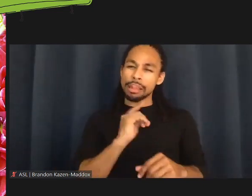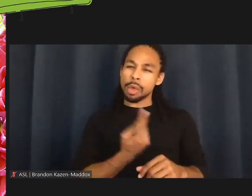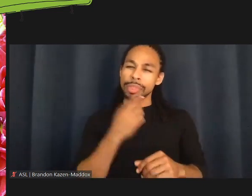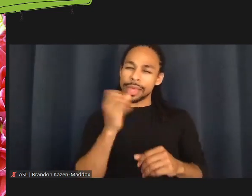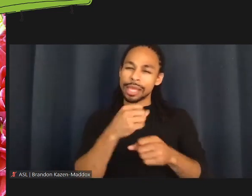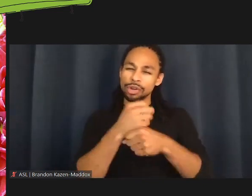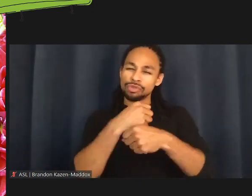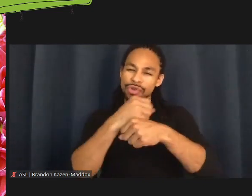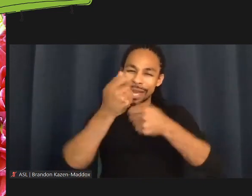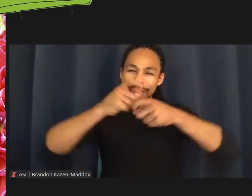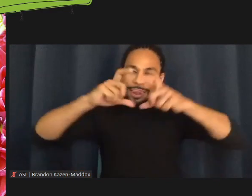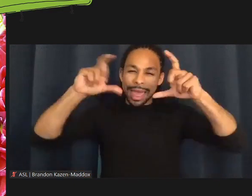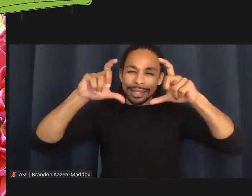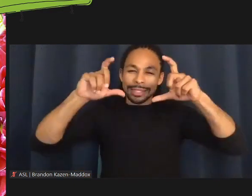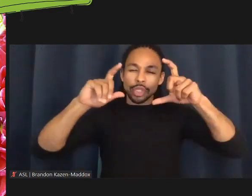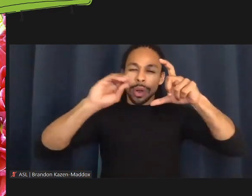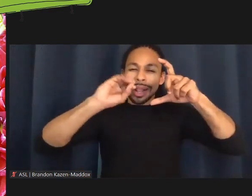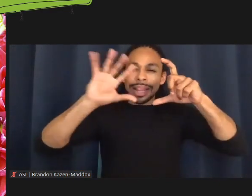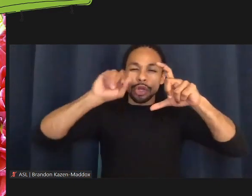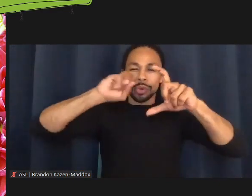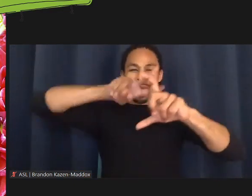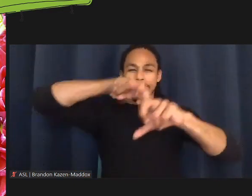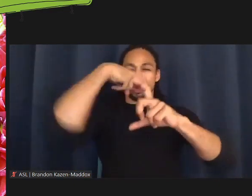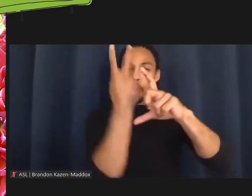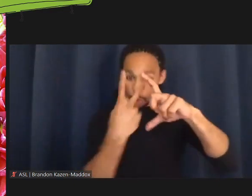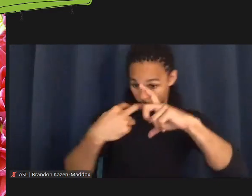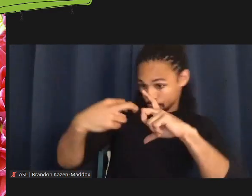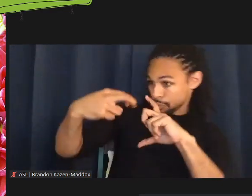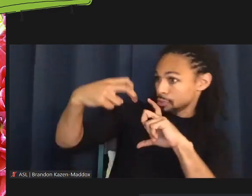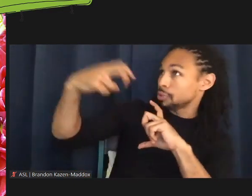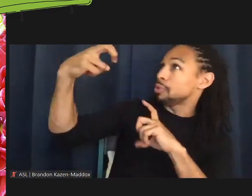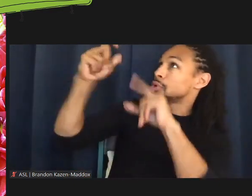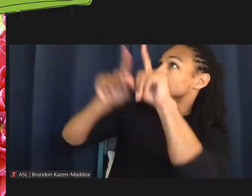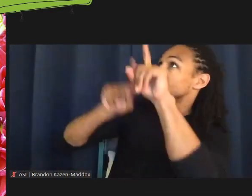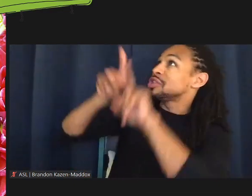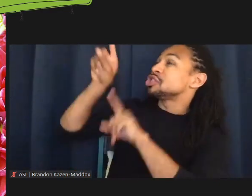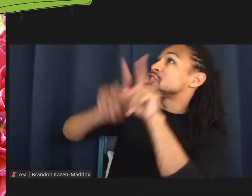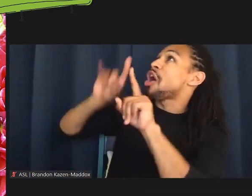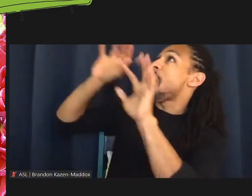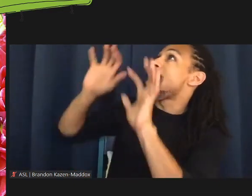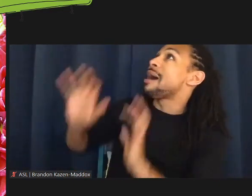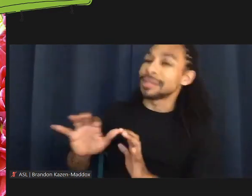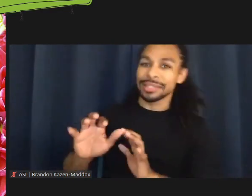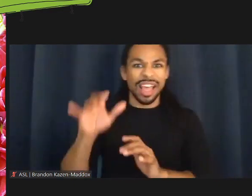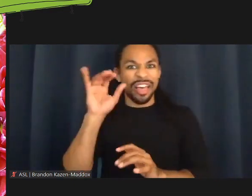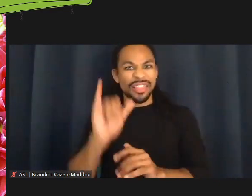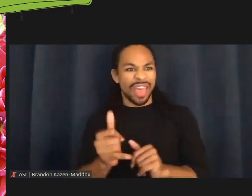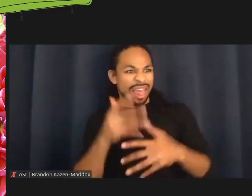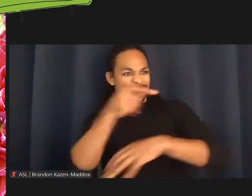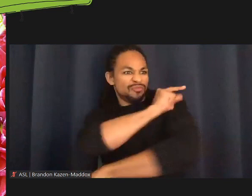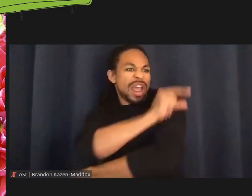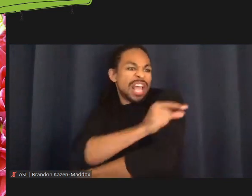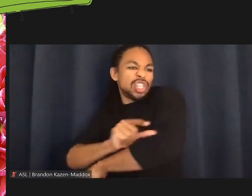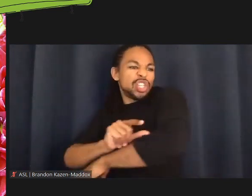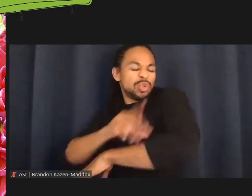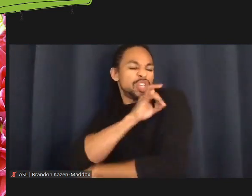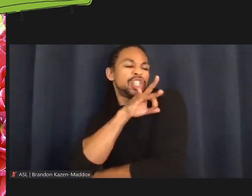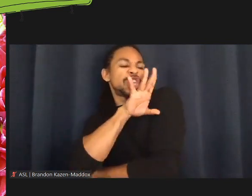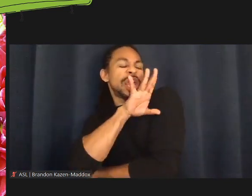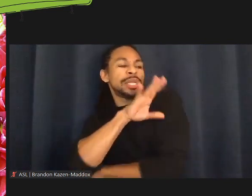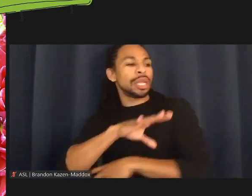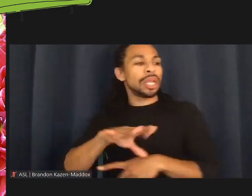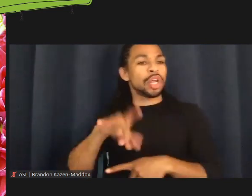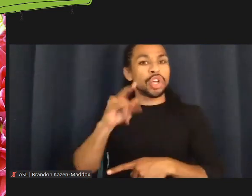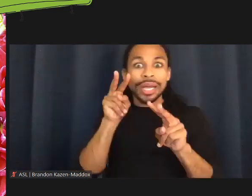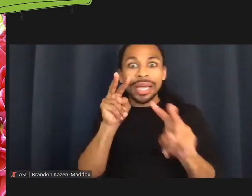you become intergalactic. Let the residue be a blanket you shed every season. Let your gaze be salve